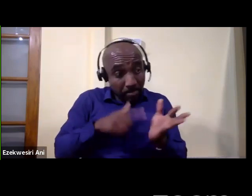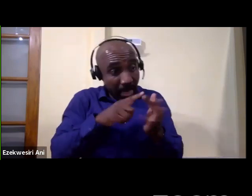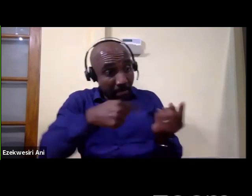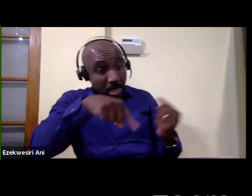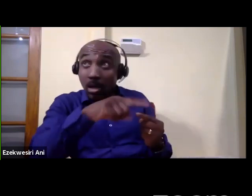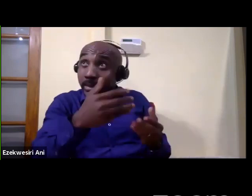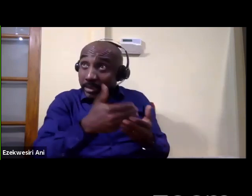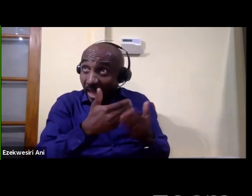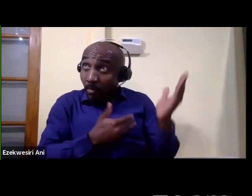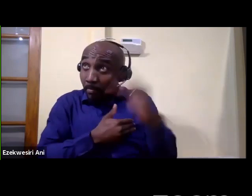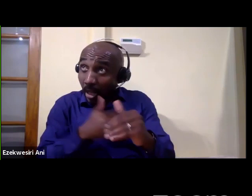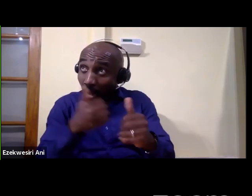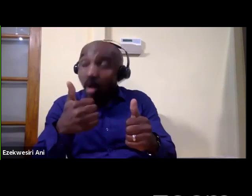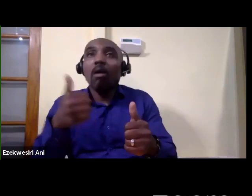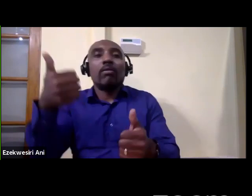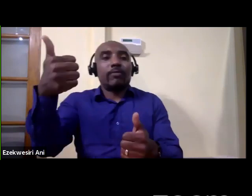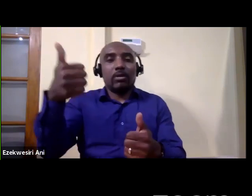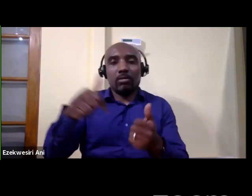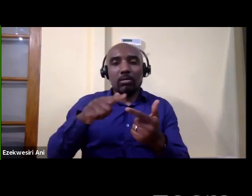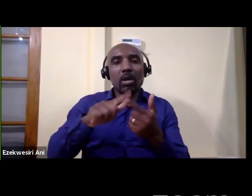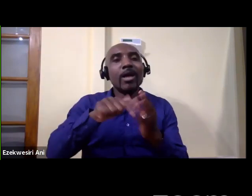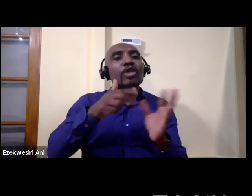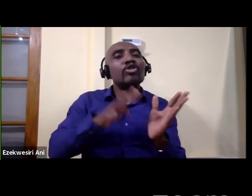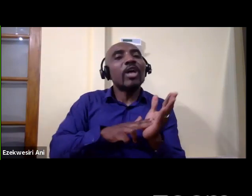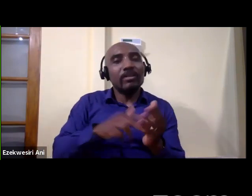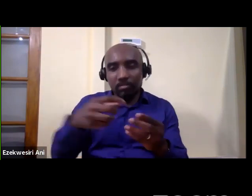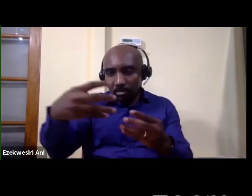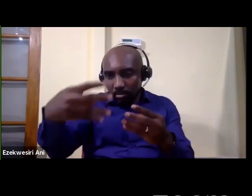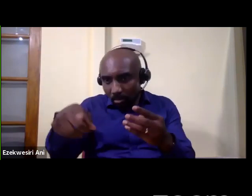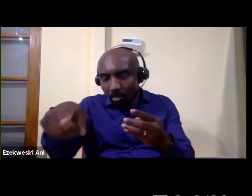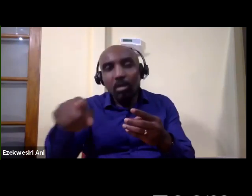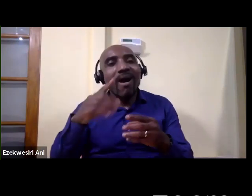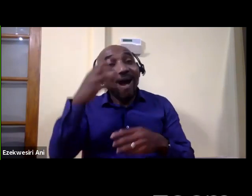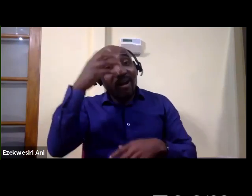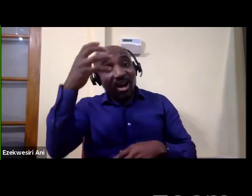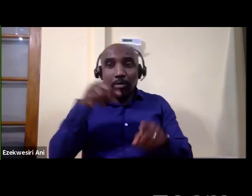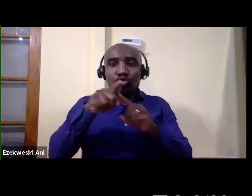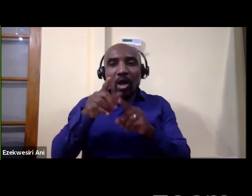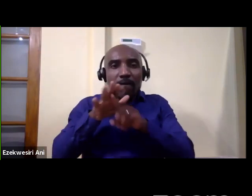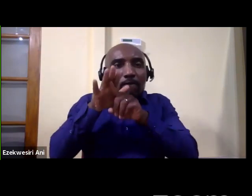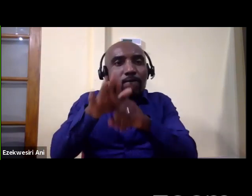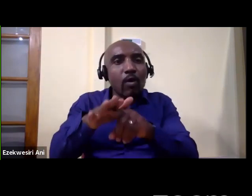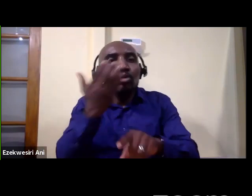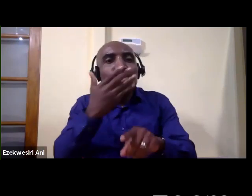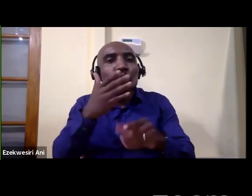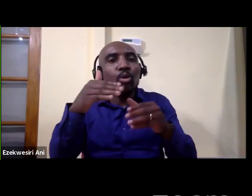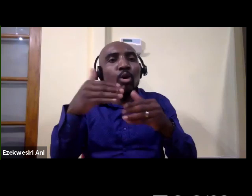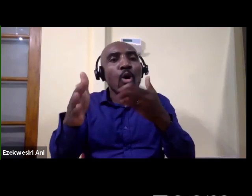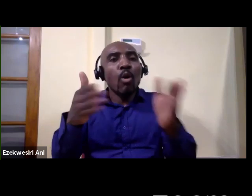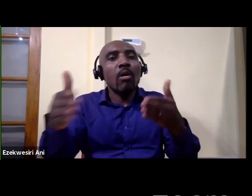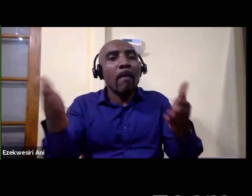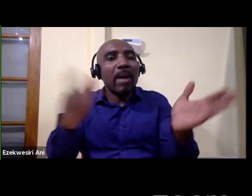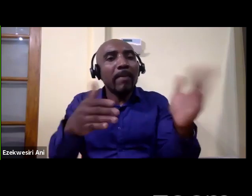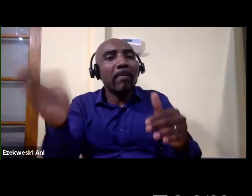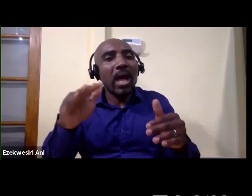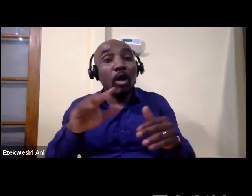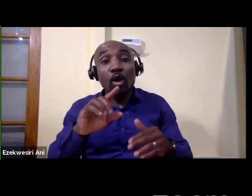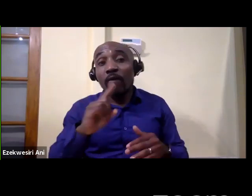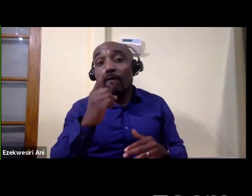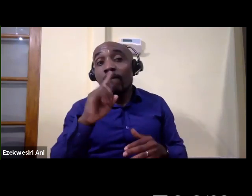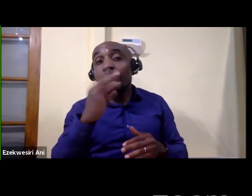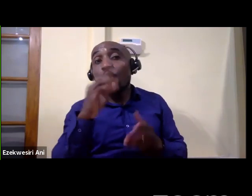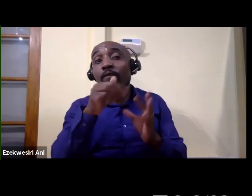excellent. And Jan says that the government is trying to force schools to open on the 1st of June, and lower paid and